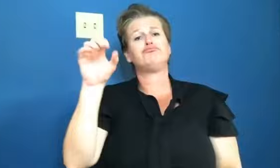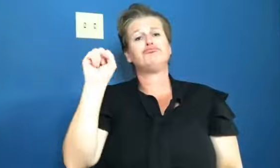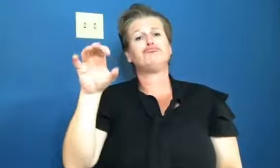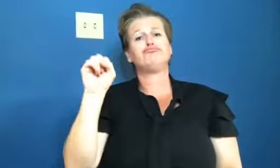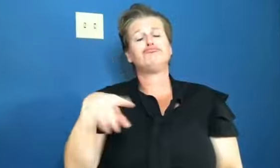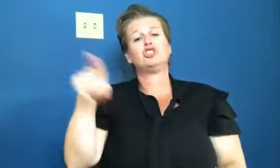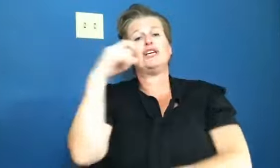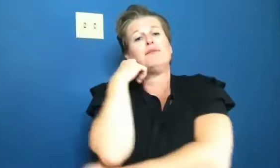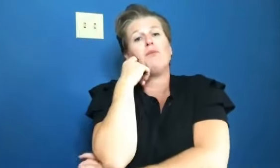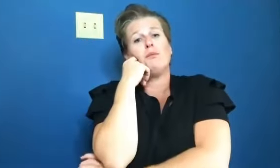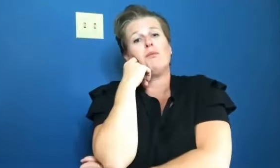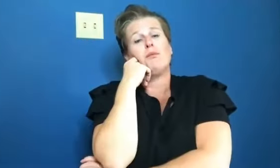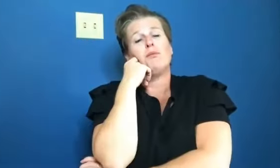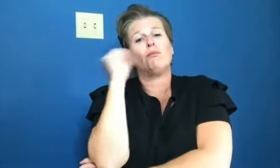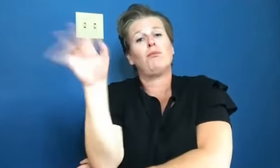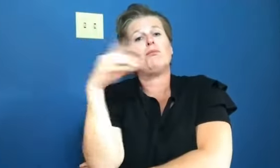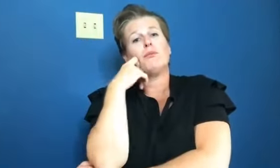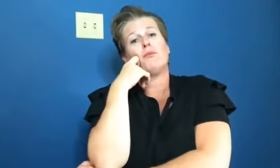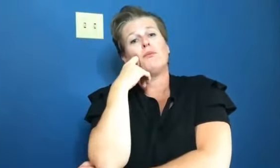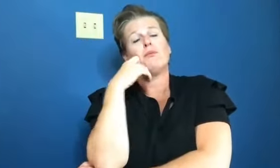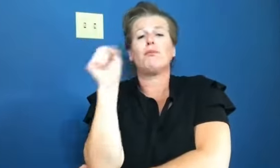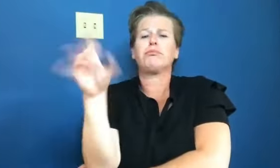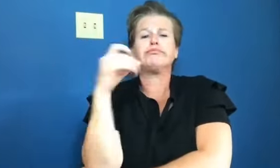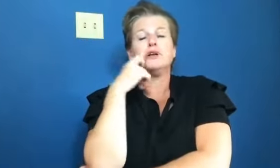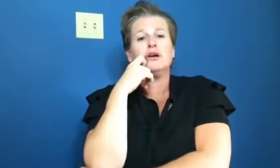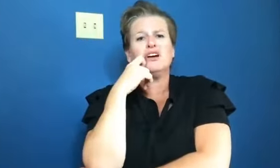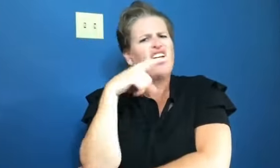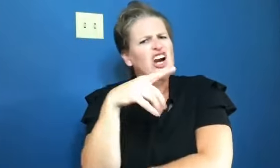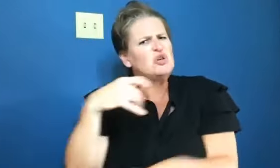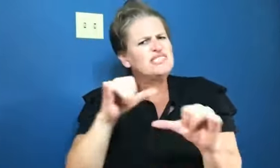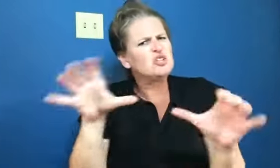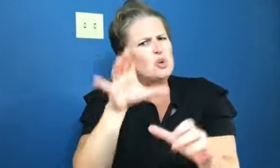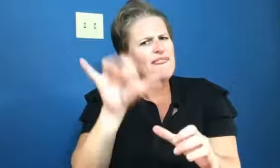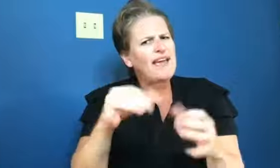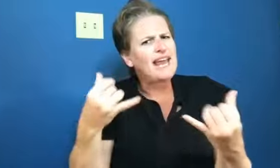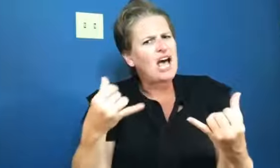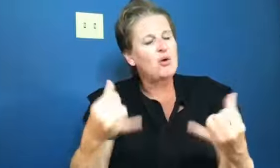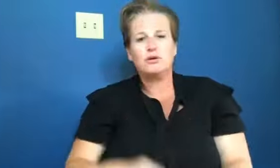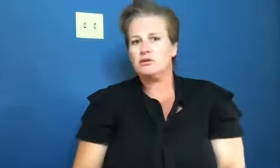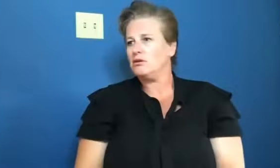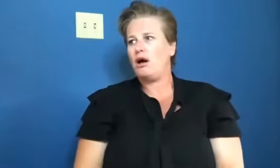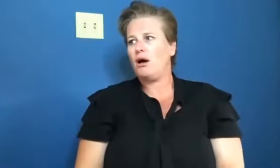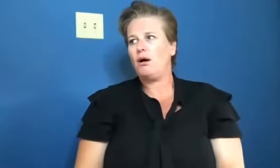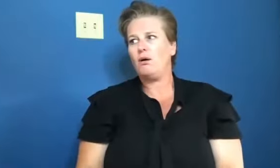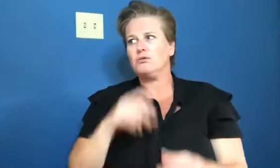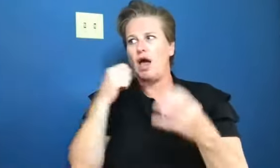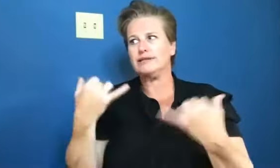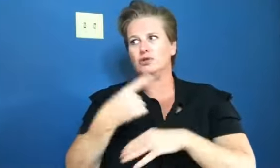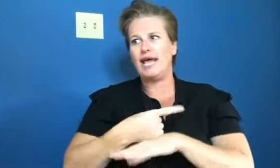didn't even bat an eye. And then one of them, she's like, are you still doing that today? And I said, no, not today. I went to a meeting, I did